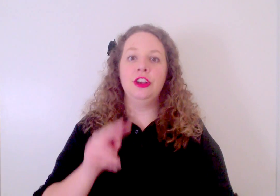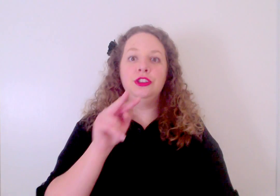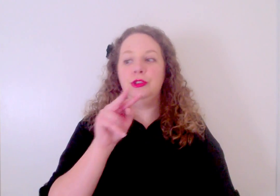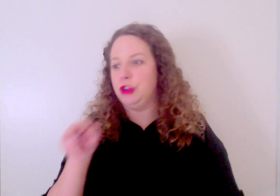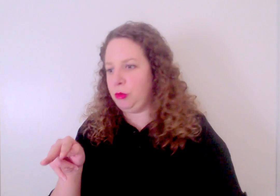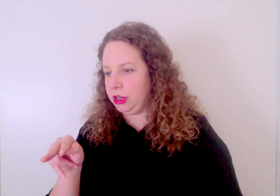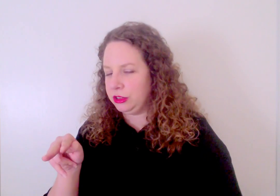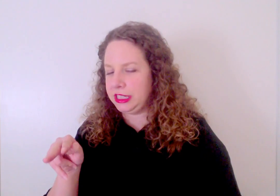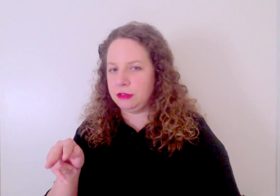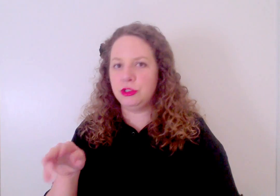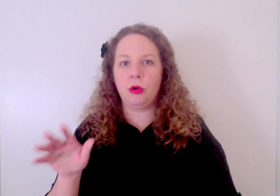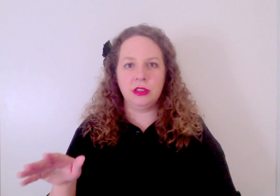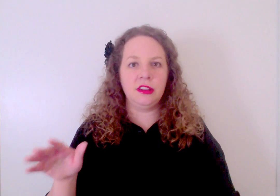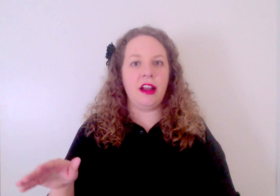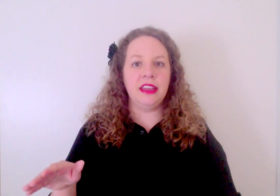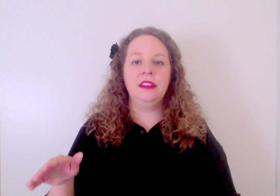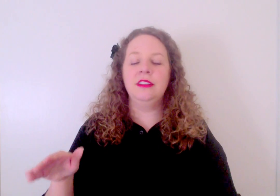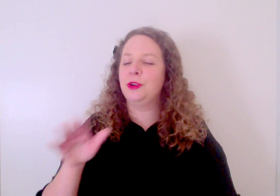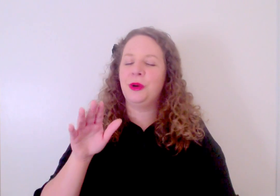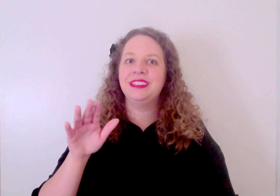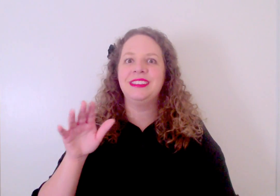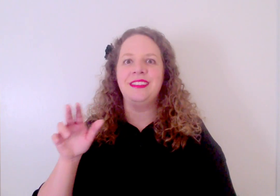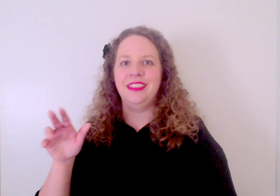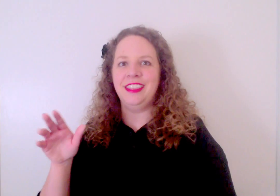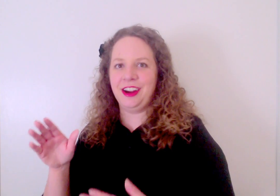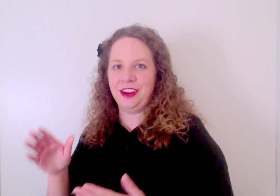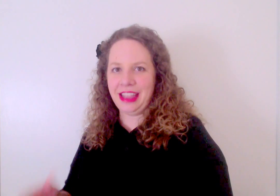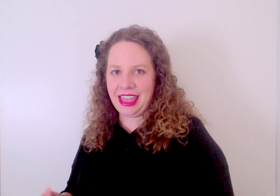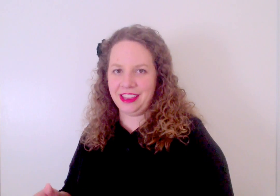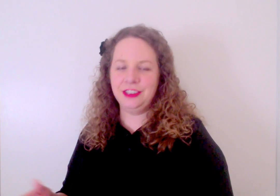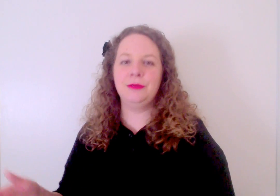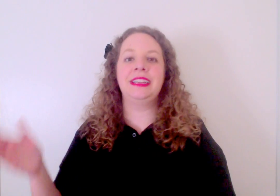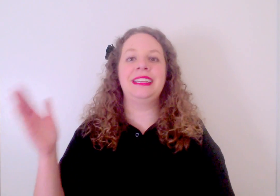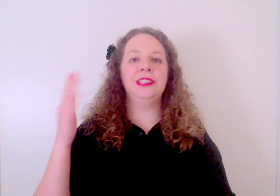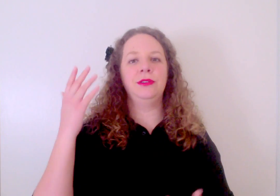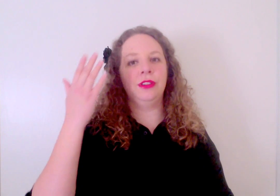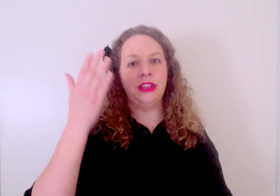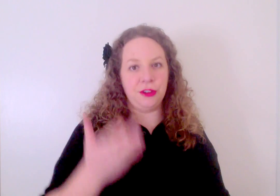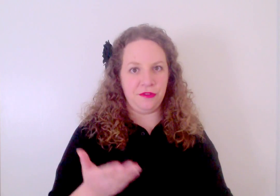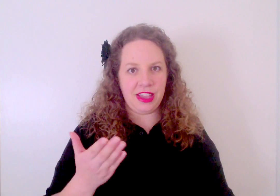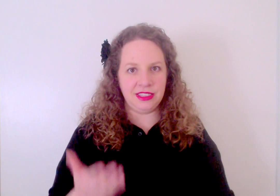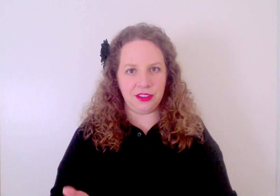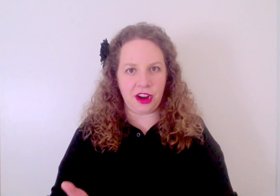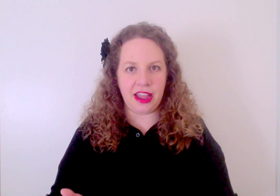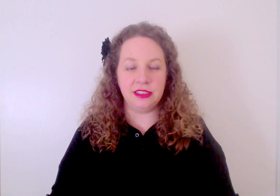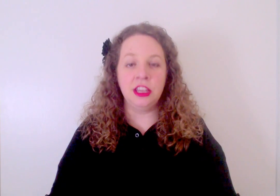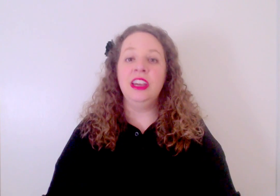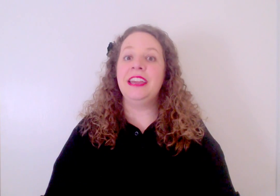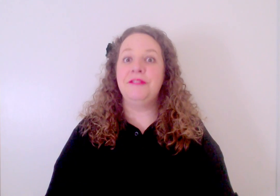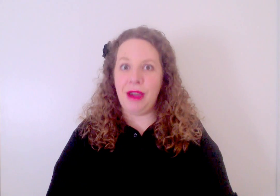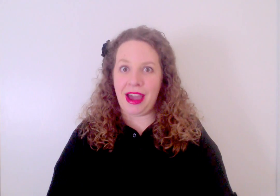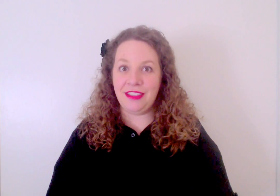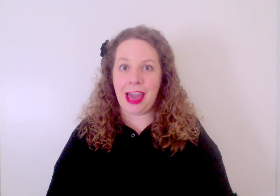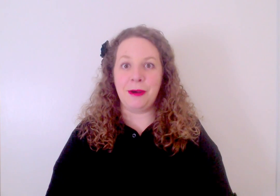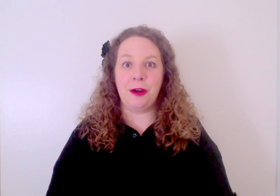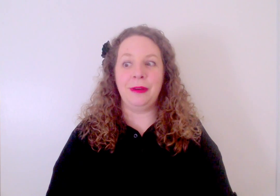So you don't want to look down towards their eye, towards their hand. You want to continue to look at their face, at their eyes. If you have the habit already